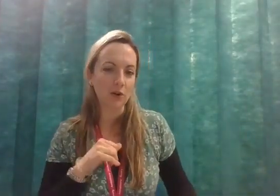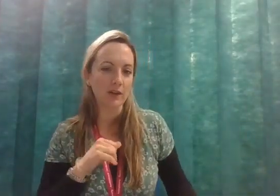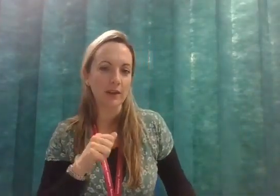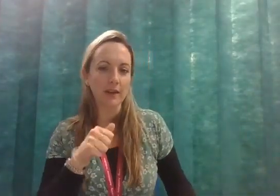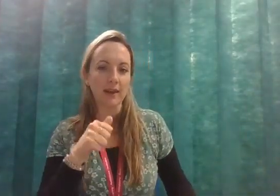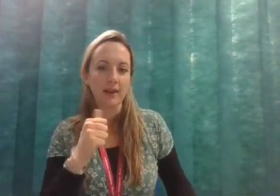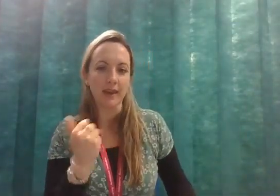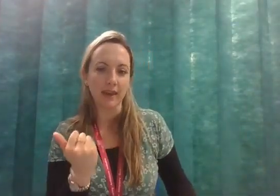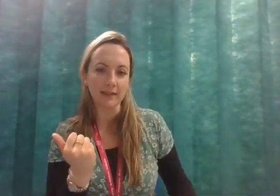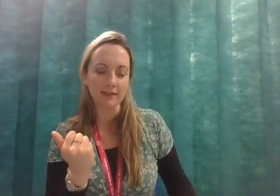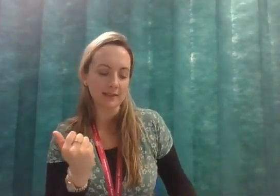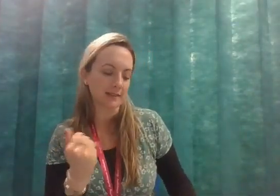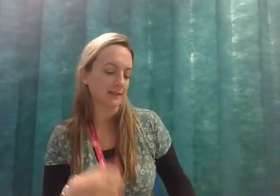song next?